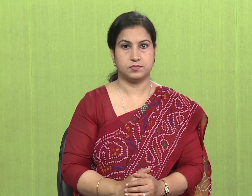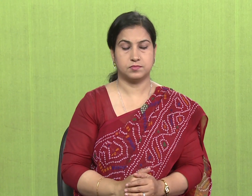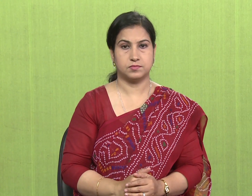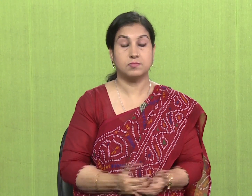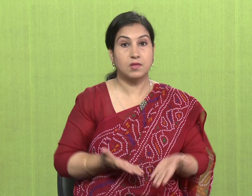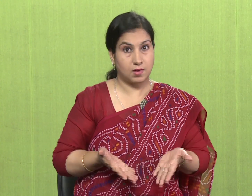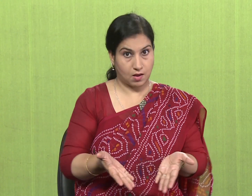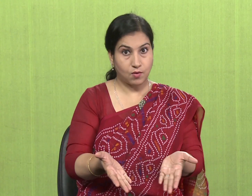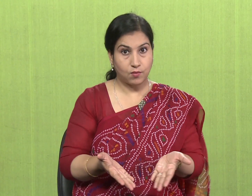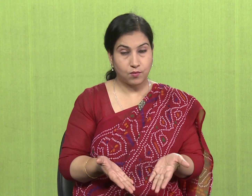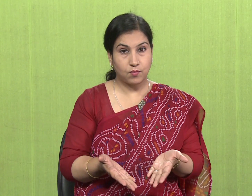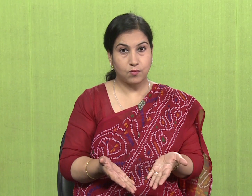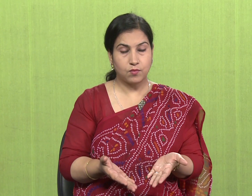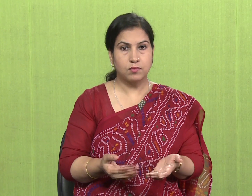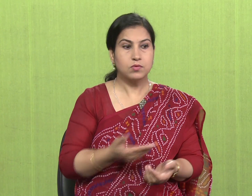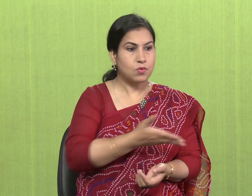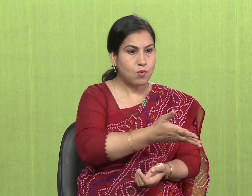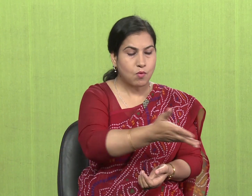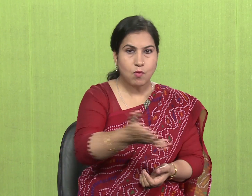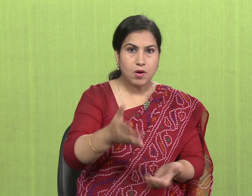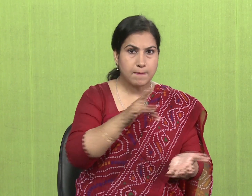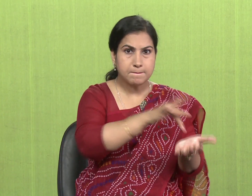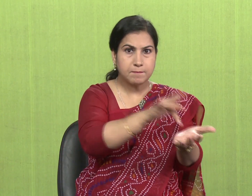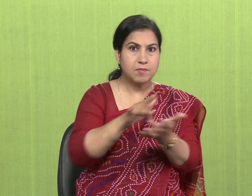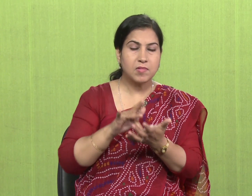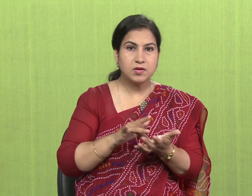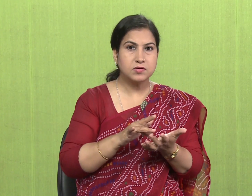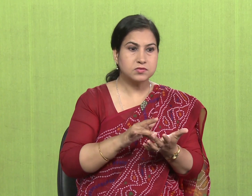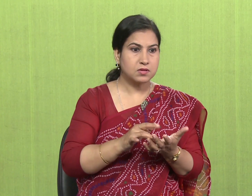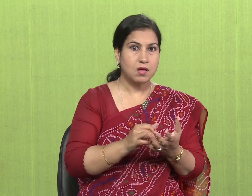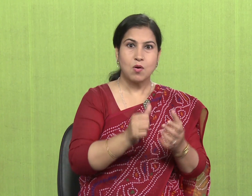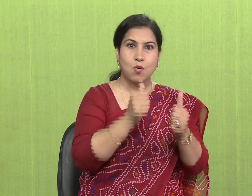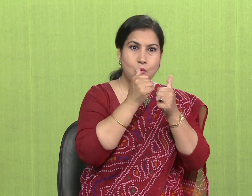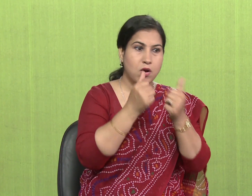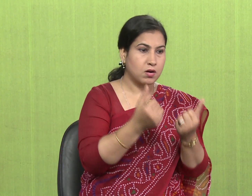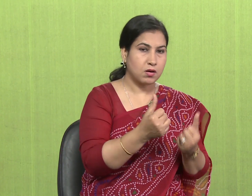Now the desert started beaming with life.